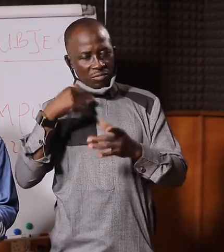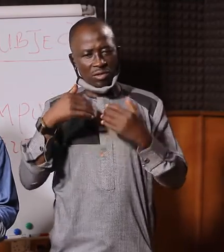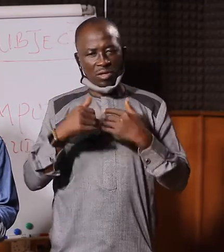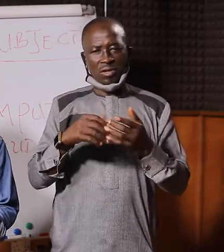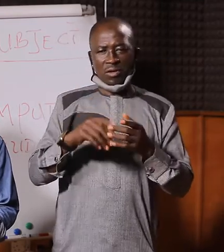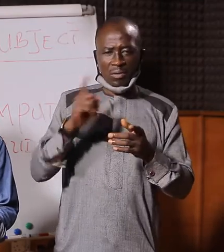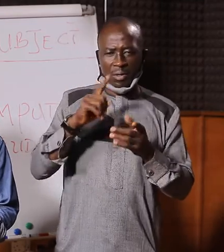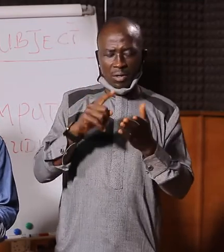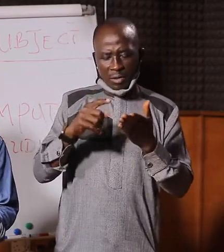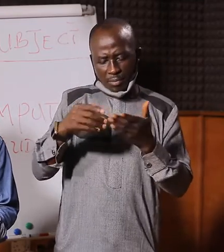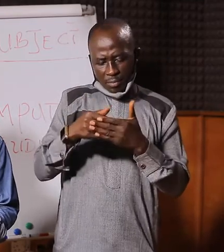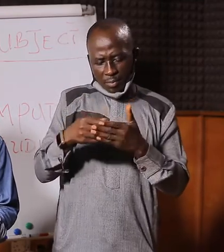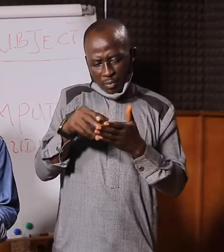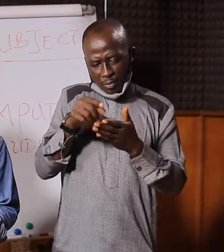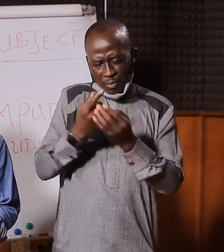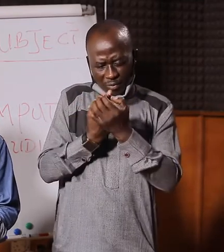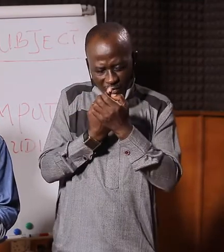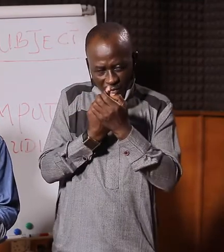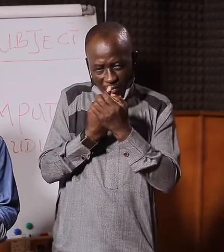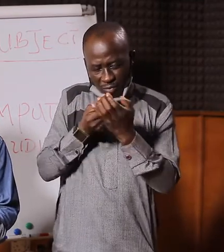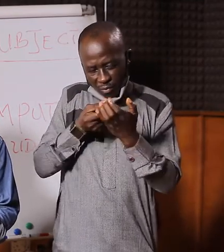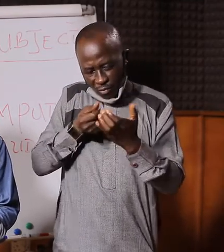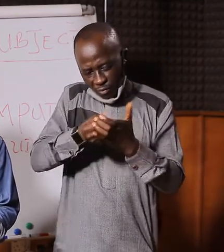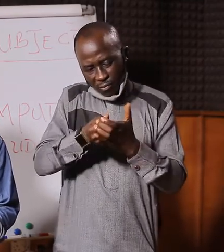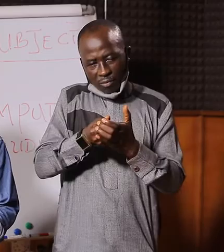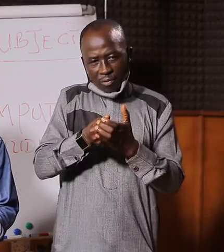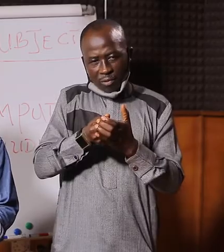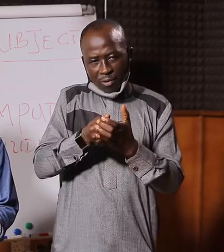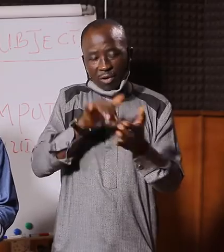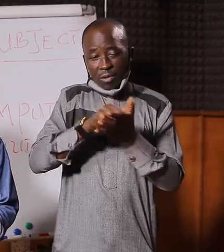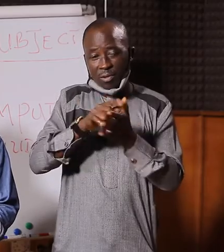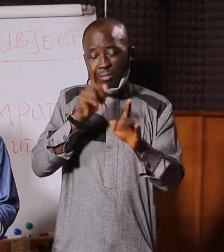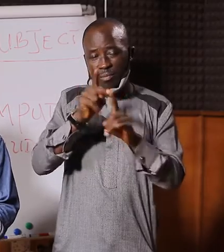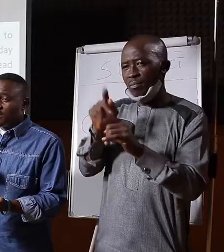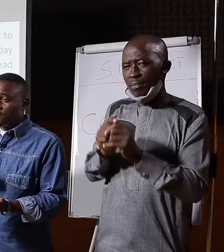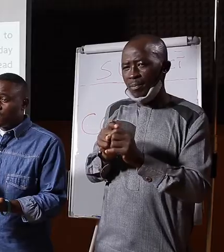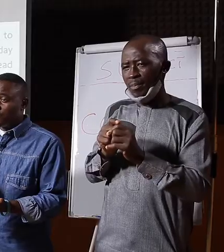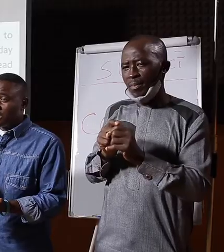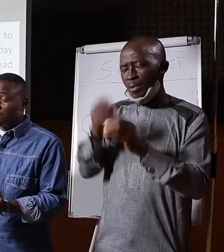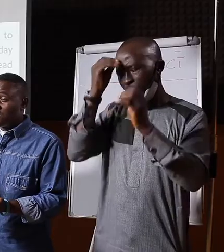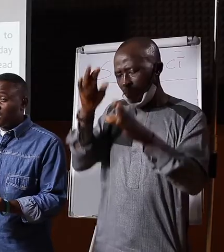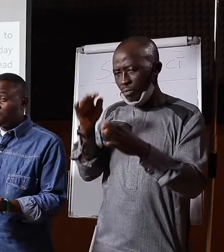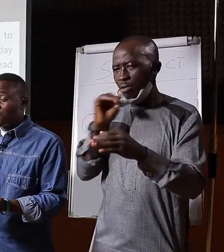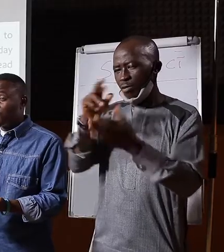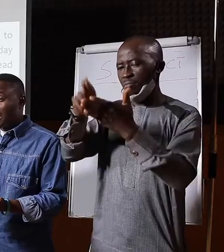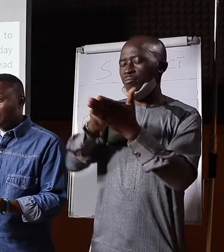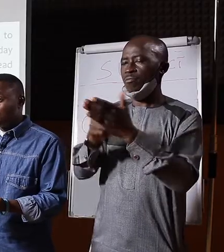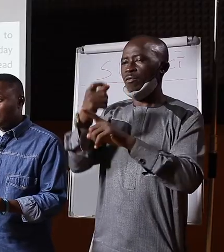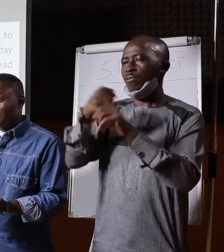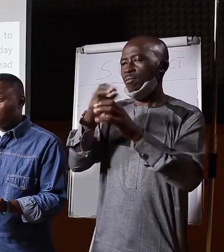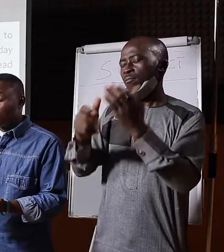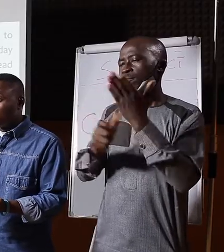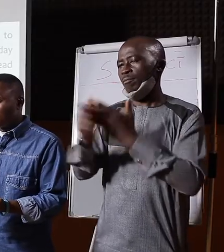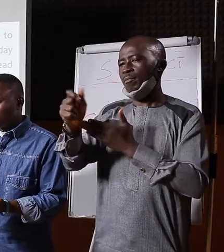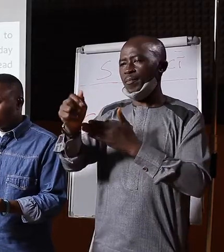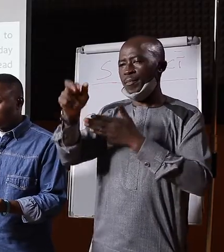bed whereby you put in your what? Your memory card. At that very point, information are being read from your card